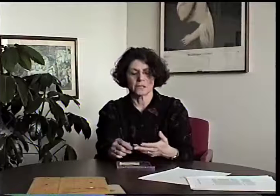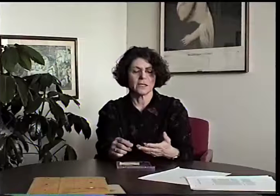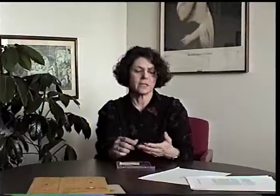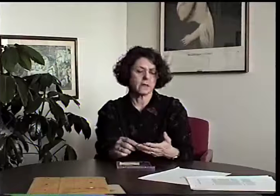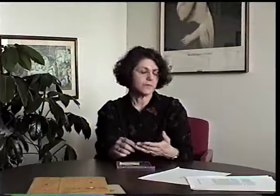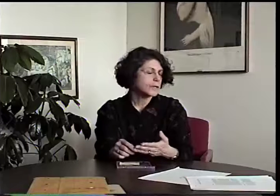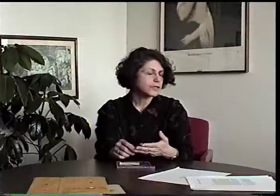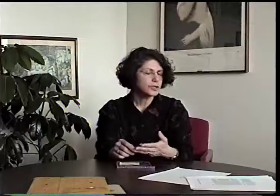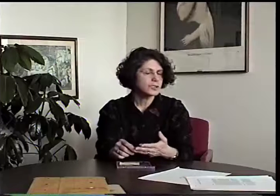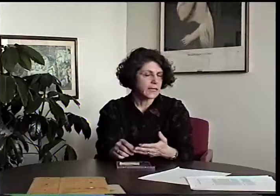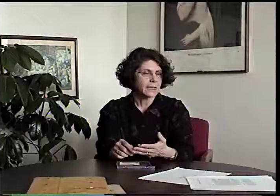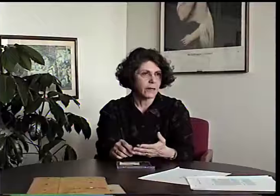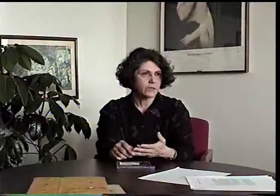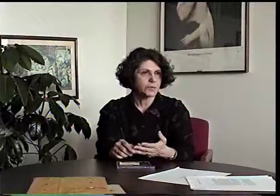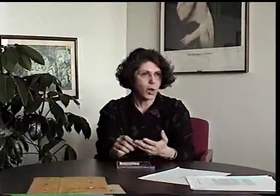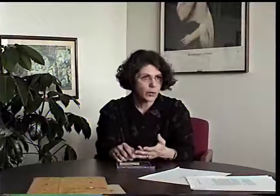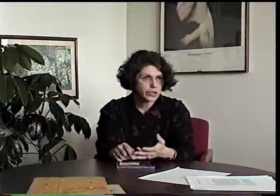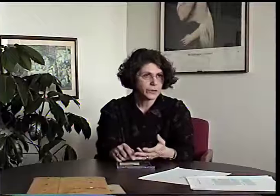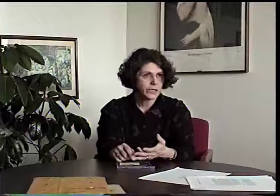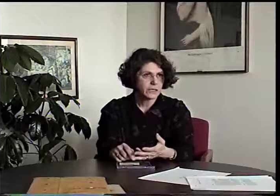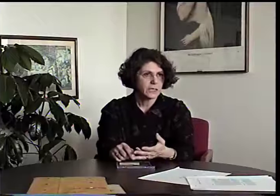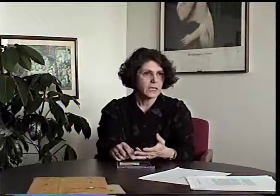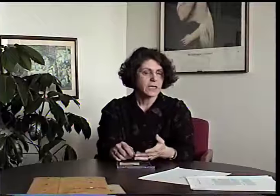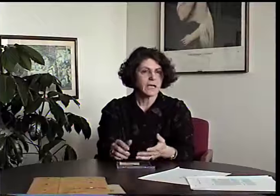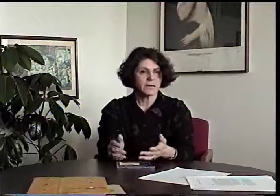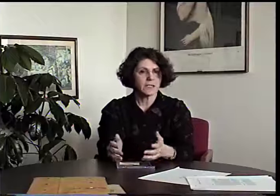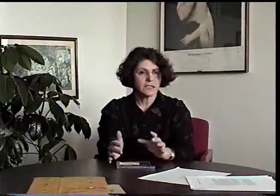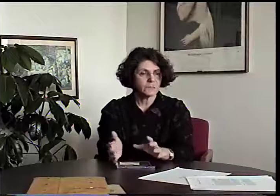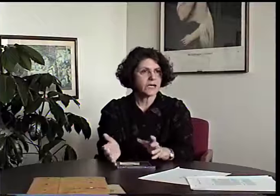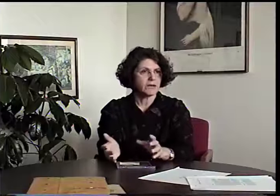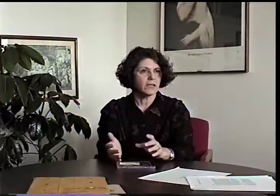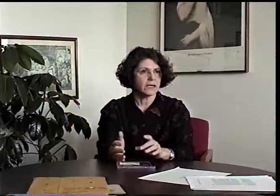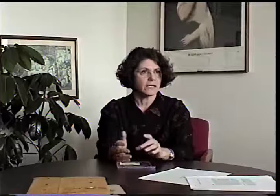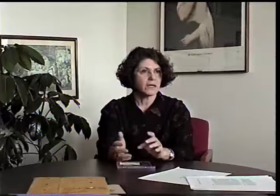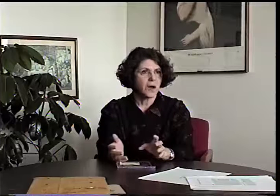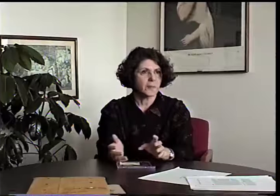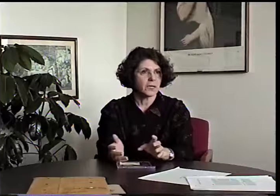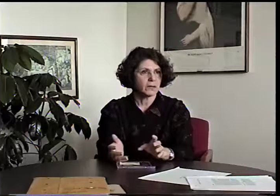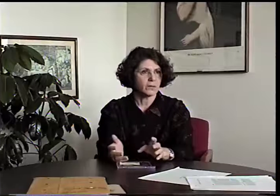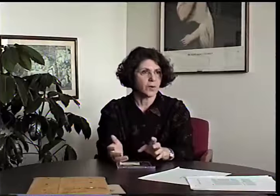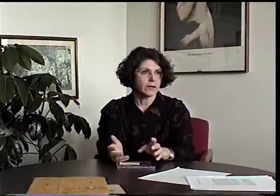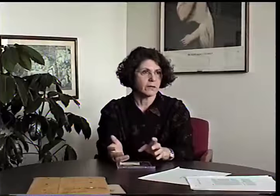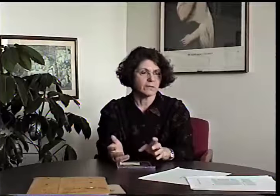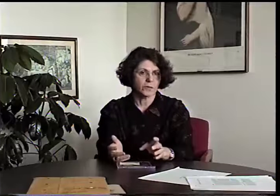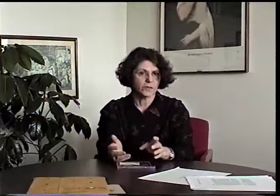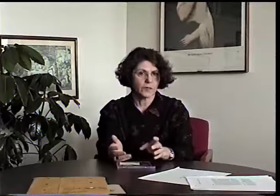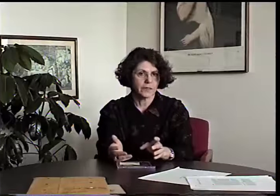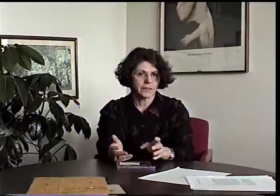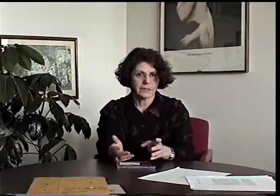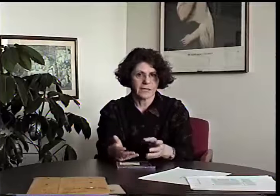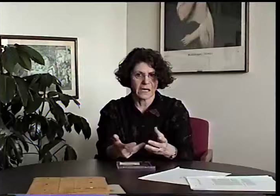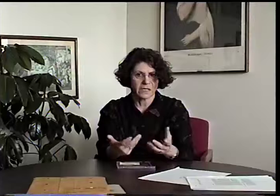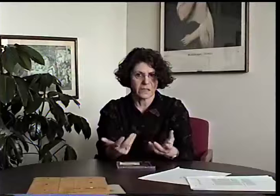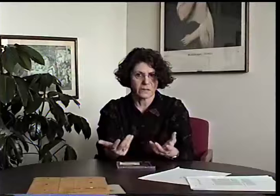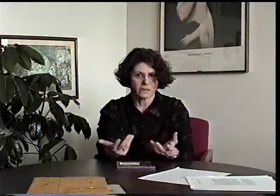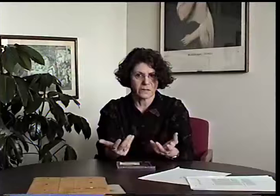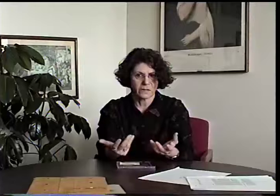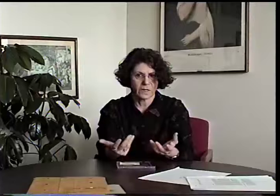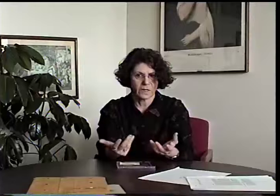Brazilian and French sign language poetry, and they seem to have lots in common. But, of course, all the signs